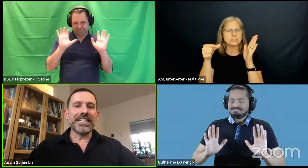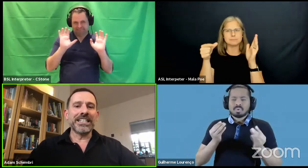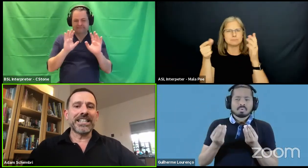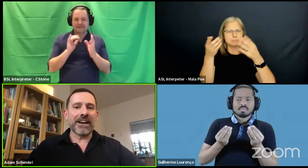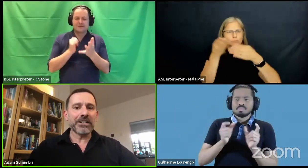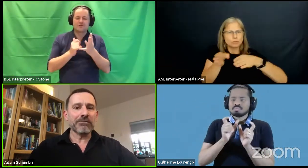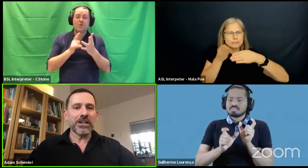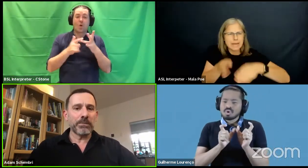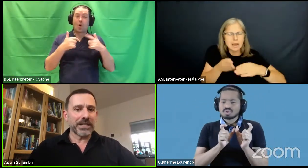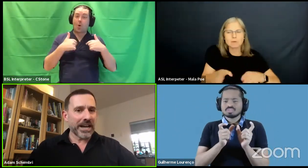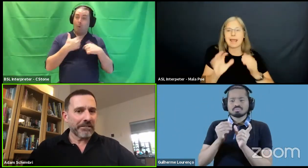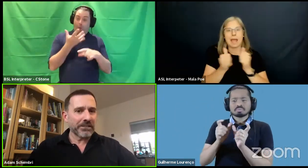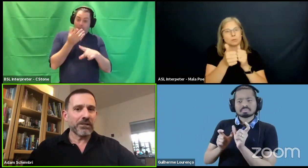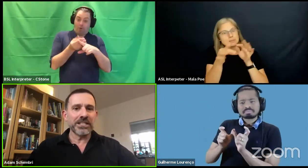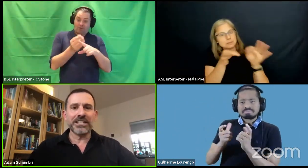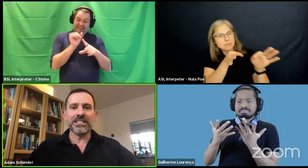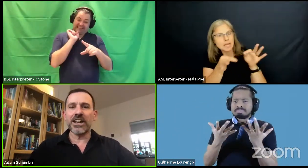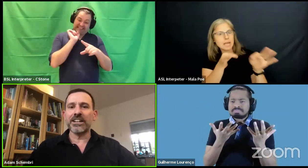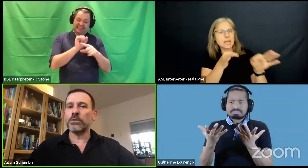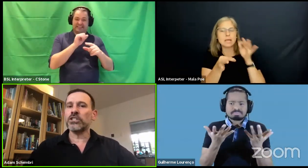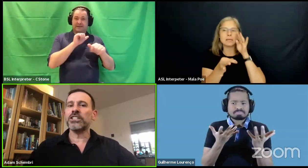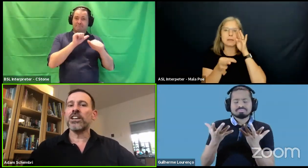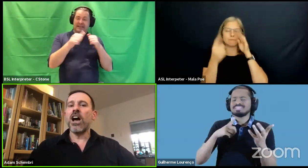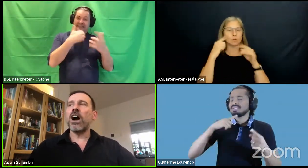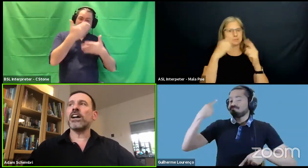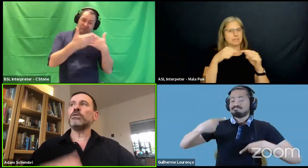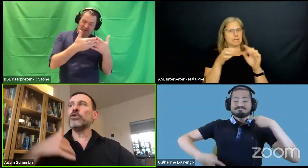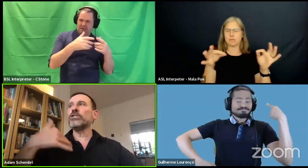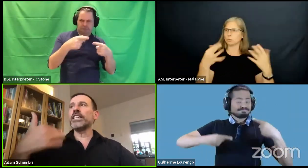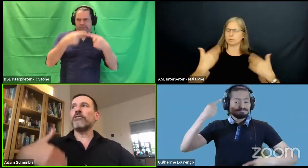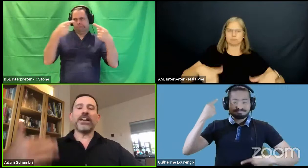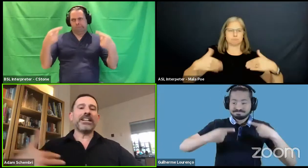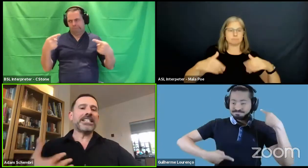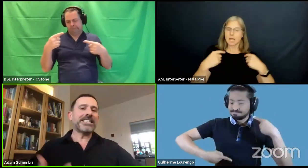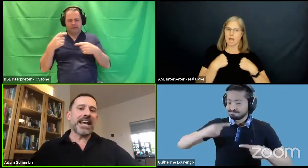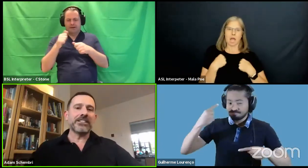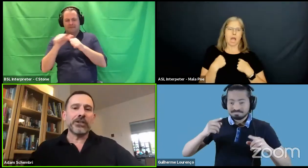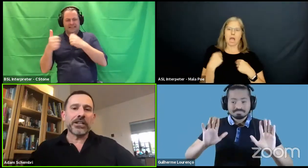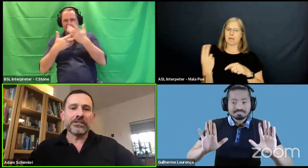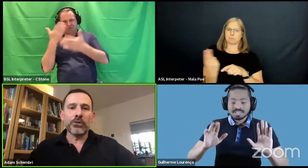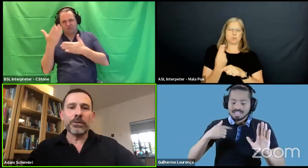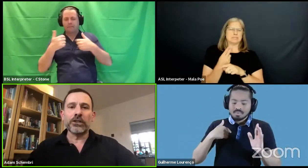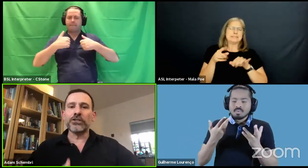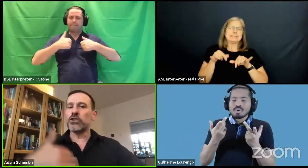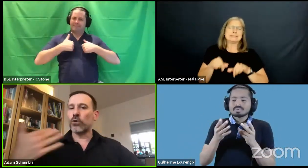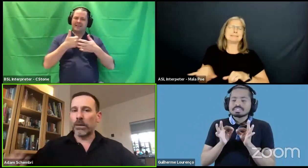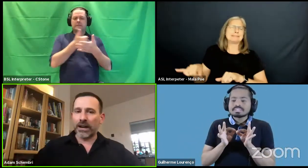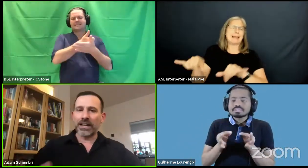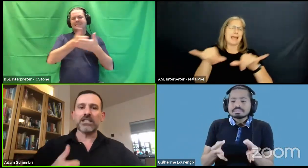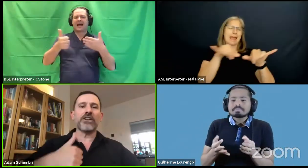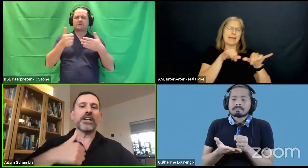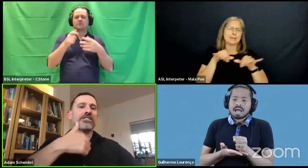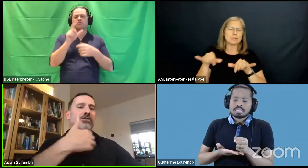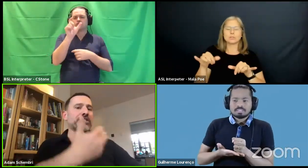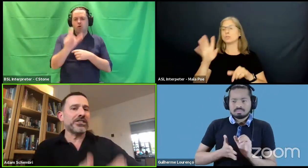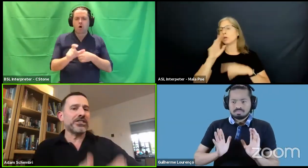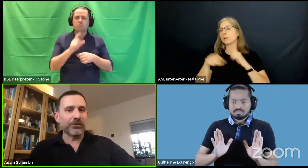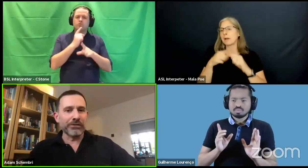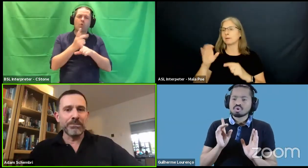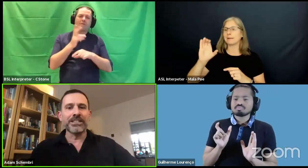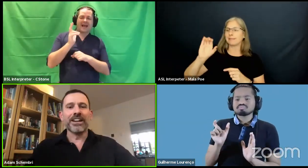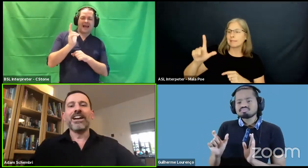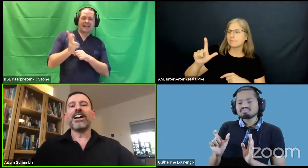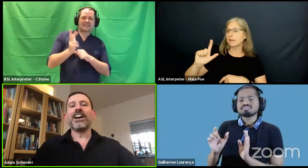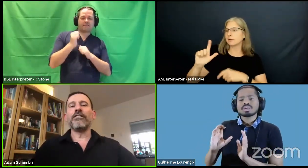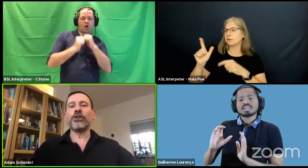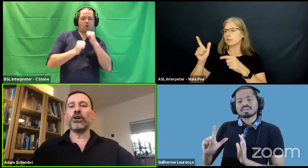morphology is best characterized in sign languages. I am using fairly standard terminology, talking about classifier constructions,